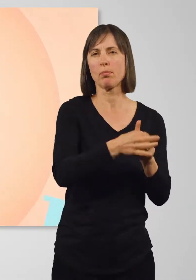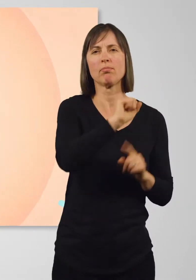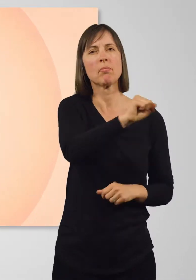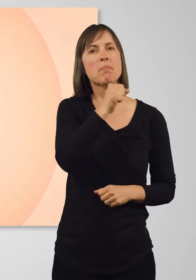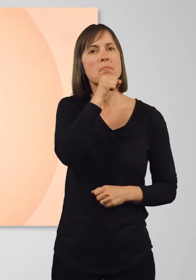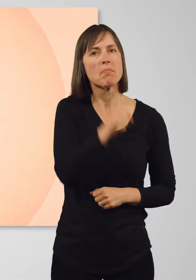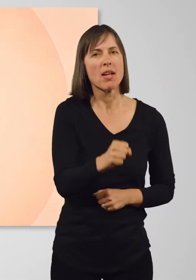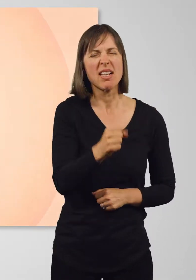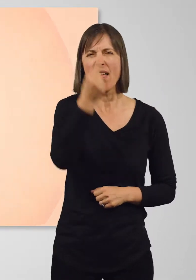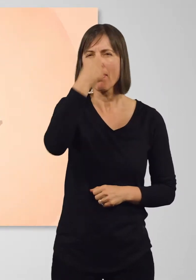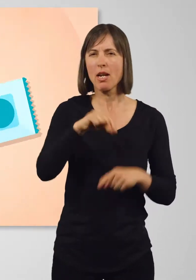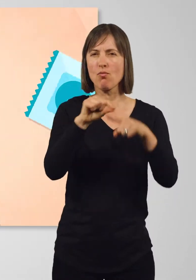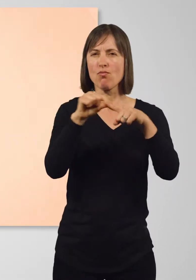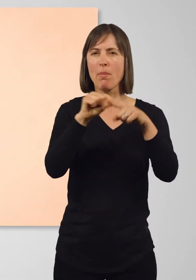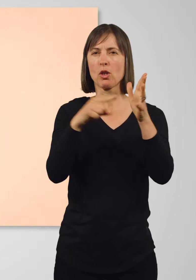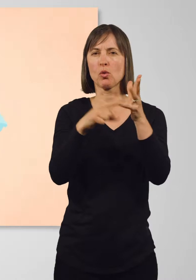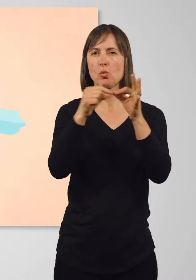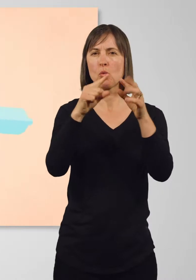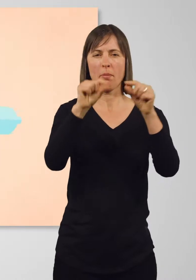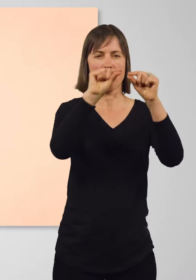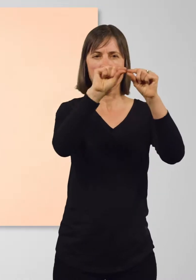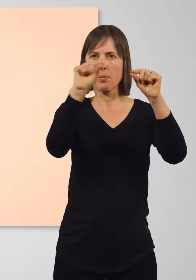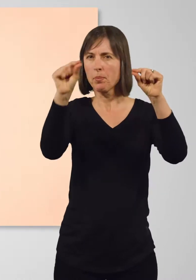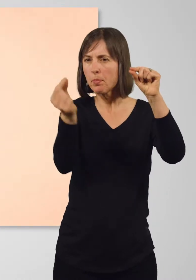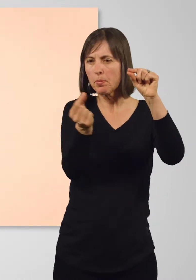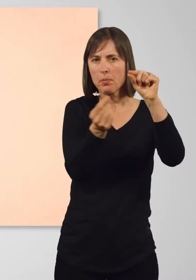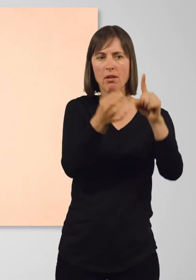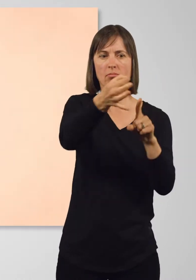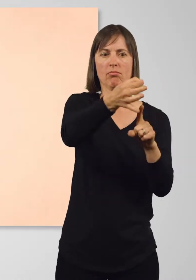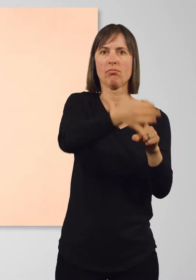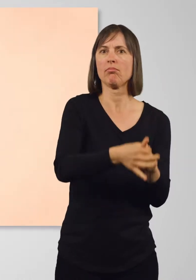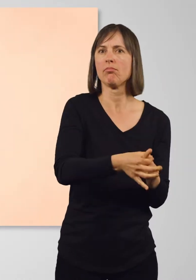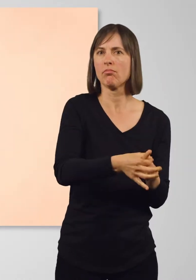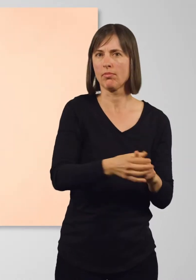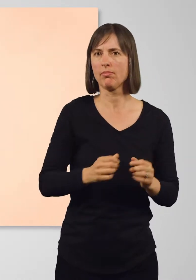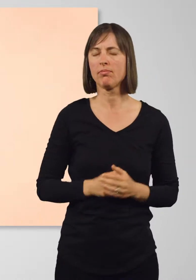Condoms. Condoms for men are thin rubber tubes that cover the penis.